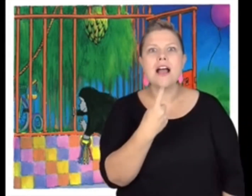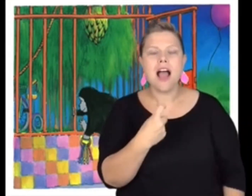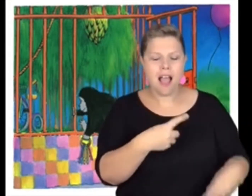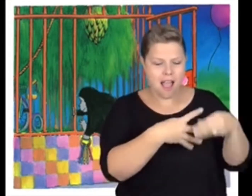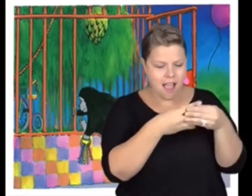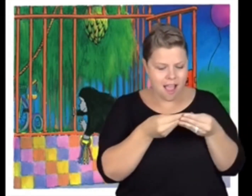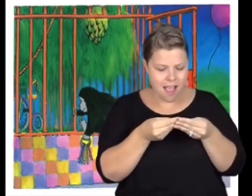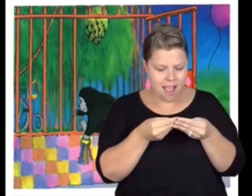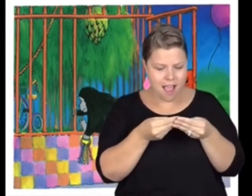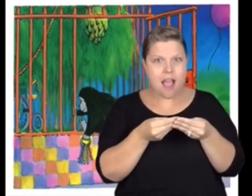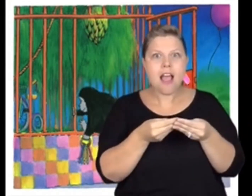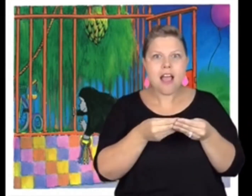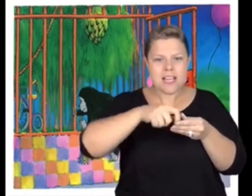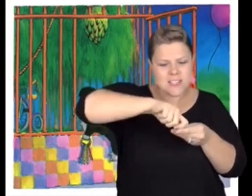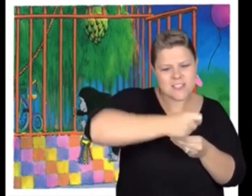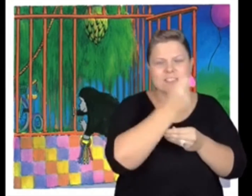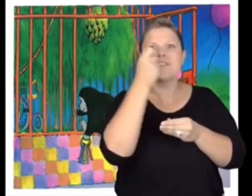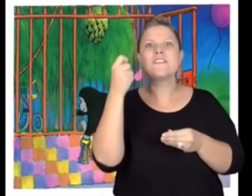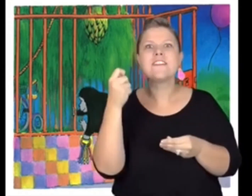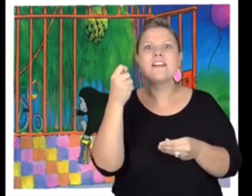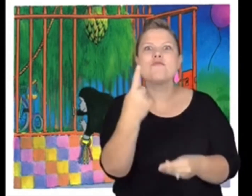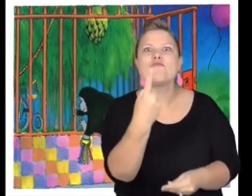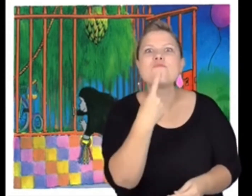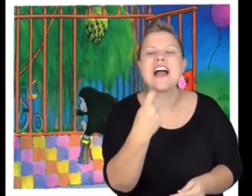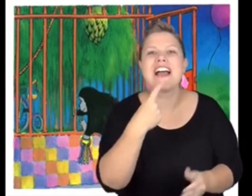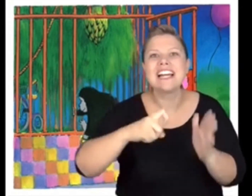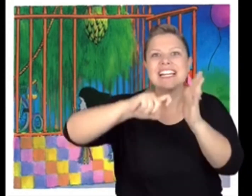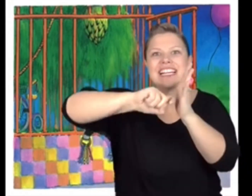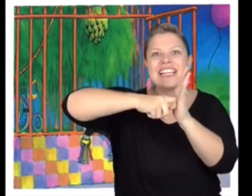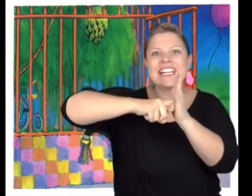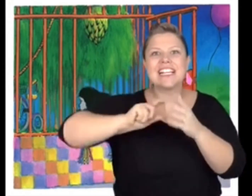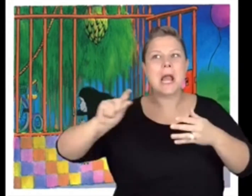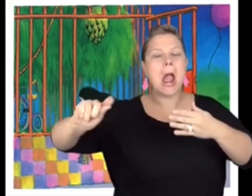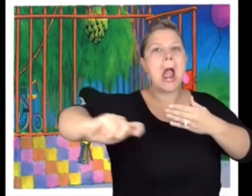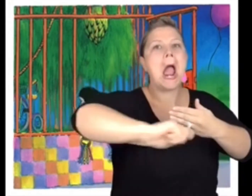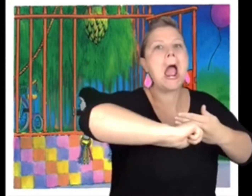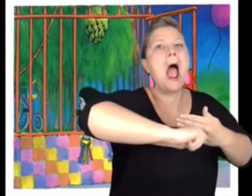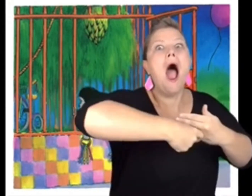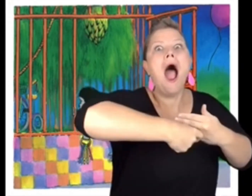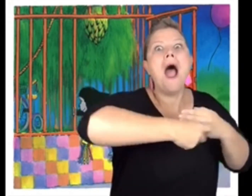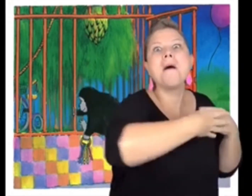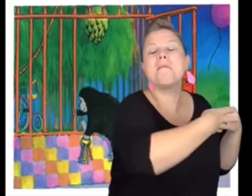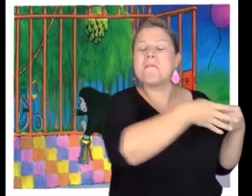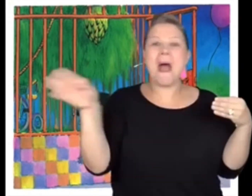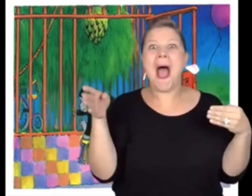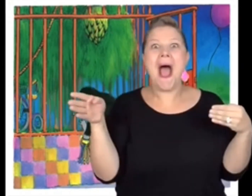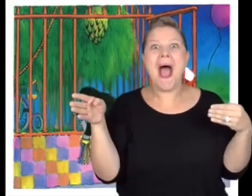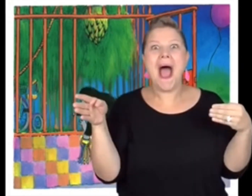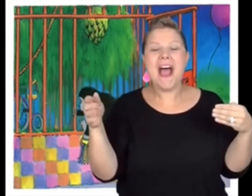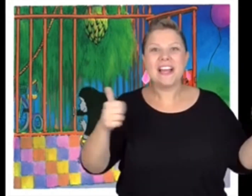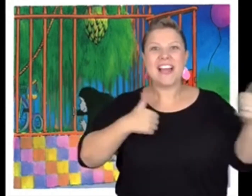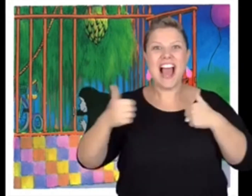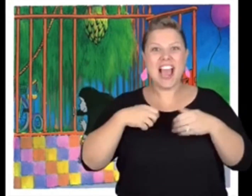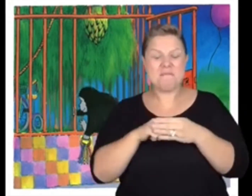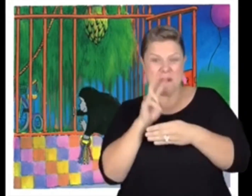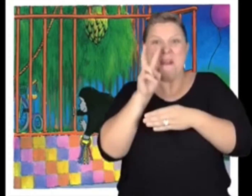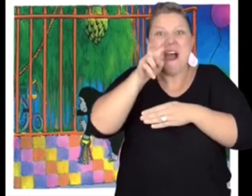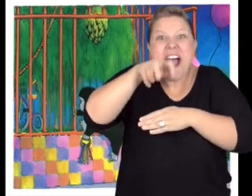The gorilla saw that his cage was red. He took the red key and he unlocked the cage.